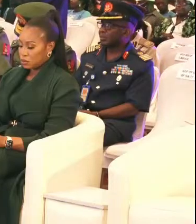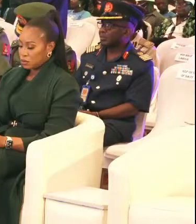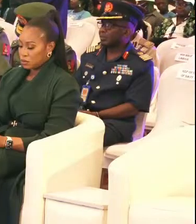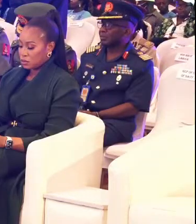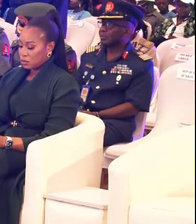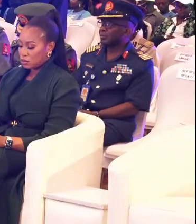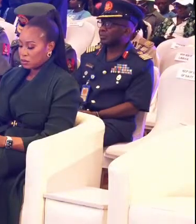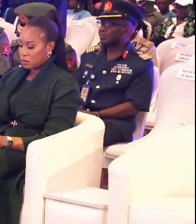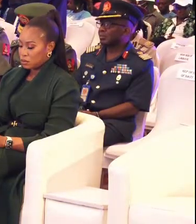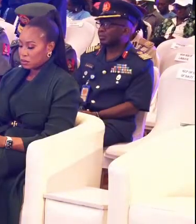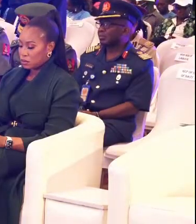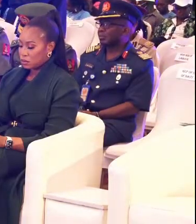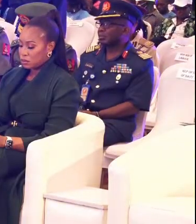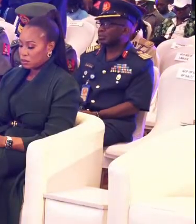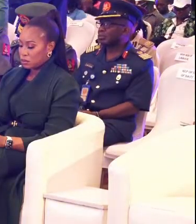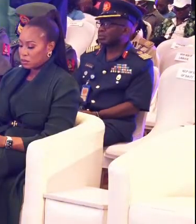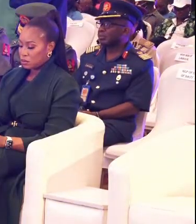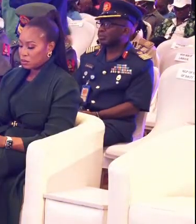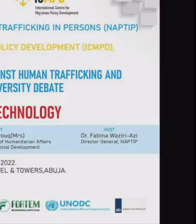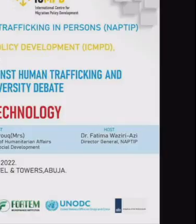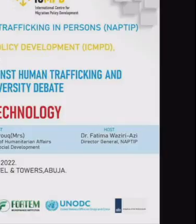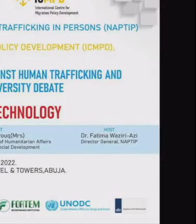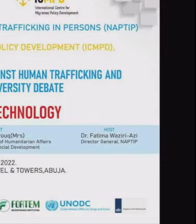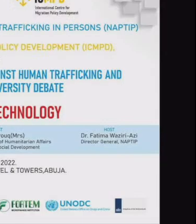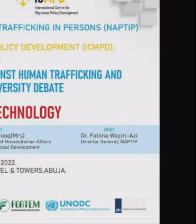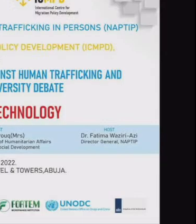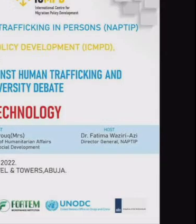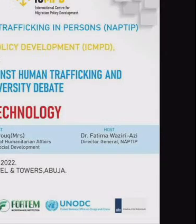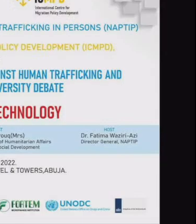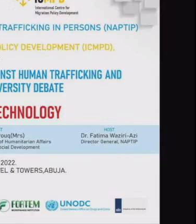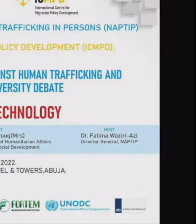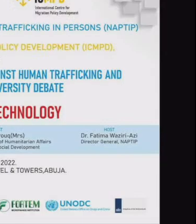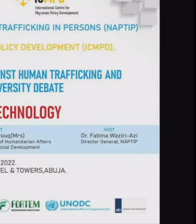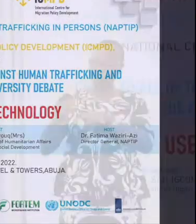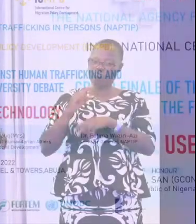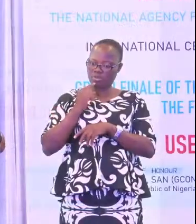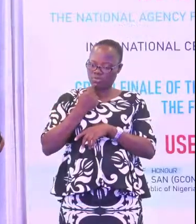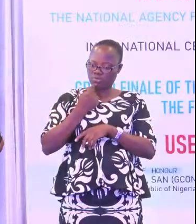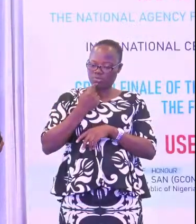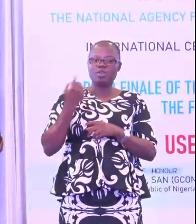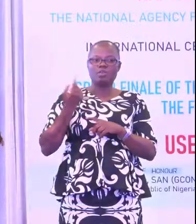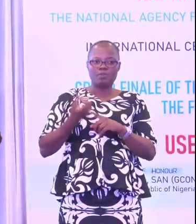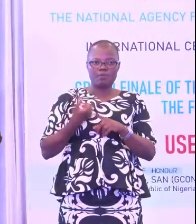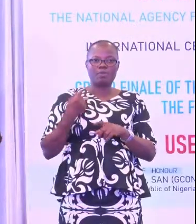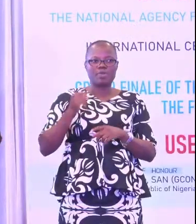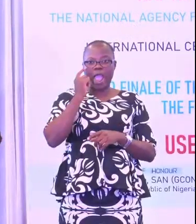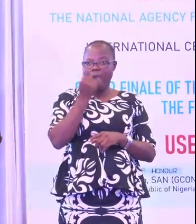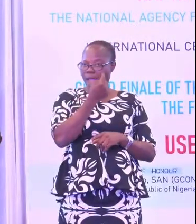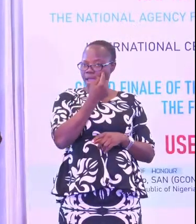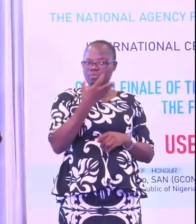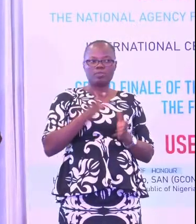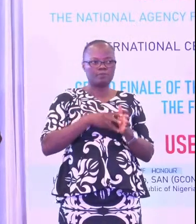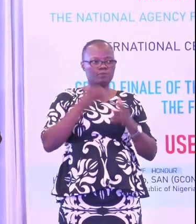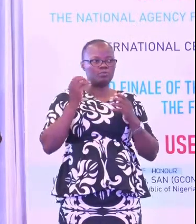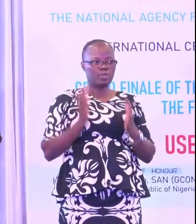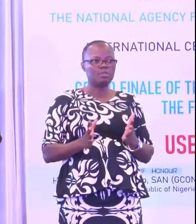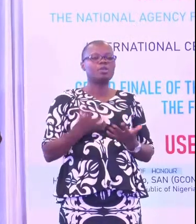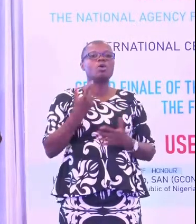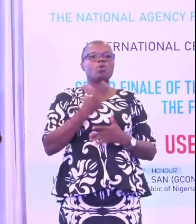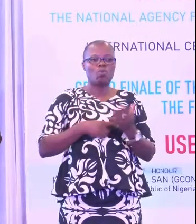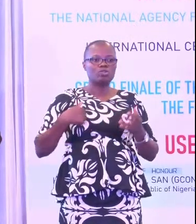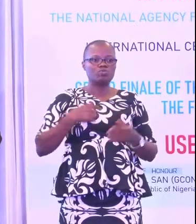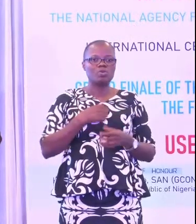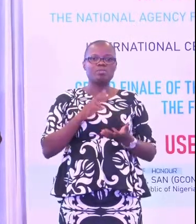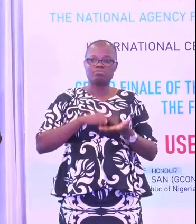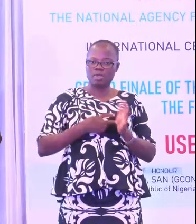especially welcome us as we take a look critically from the eyes of students what it